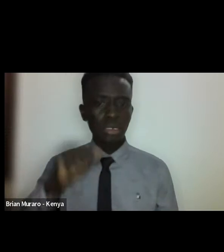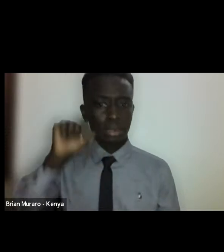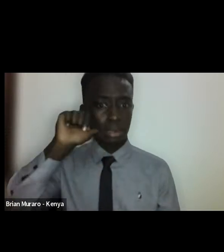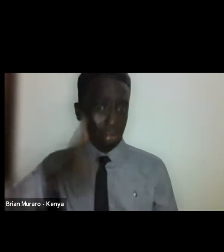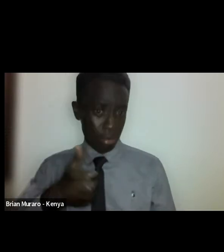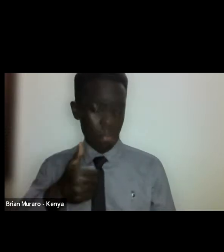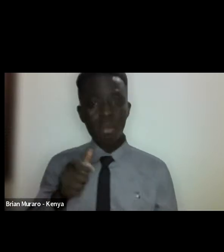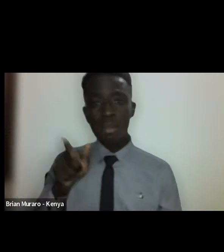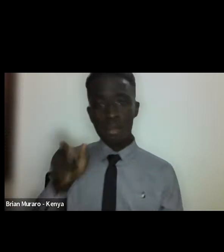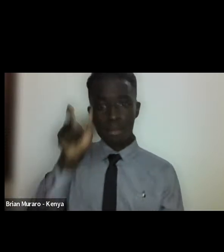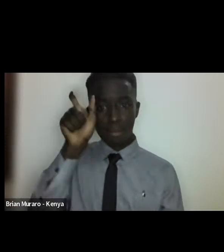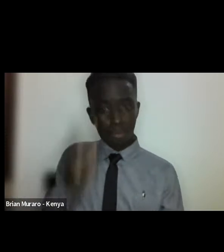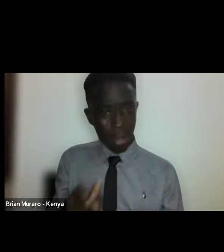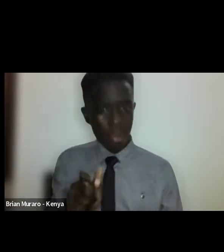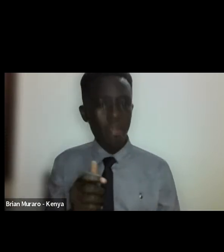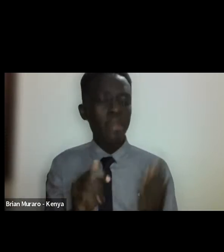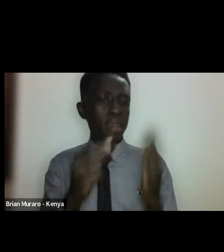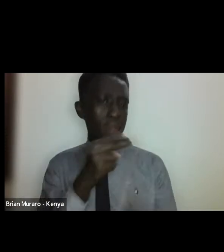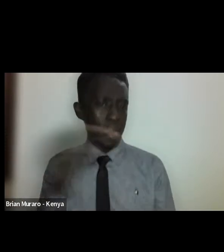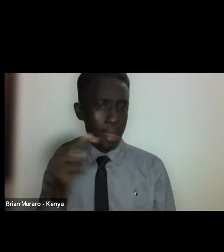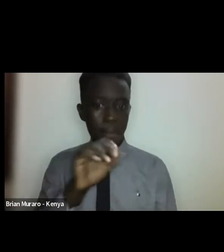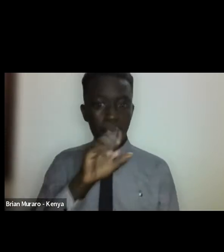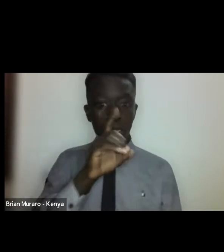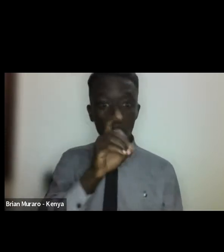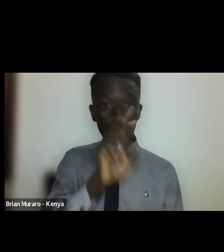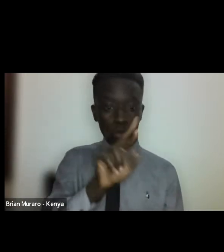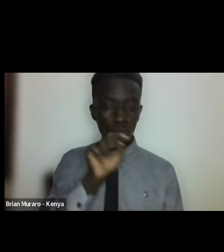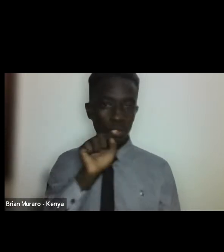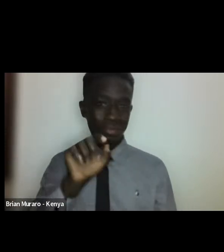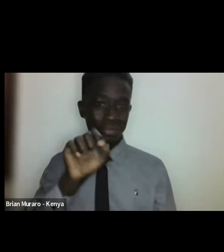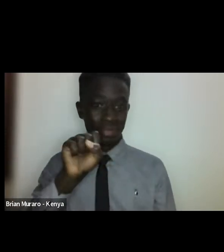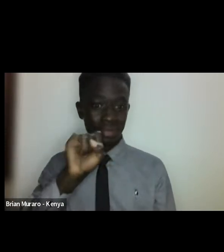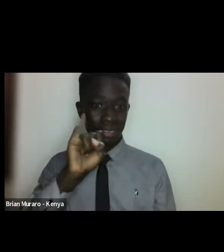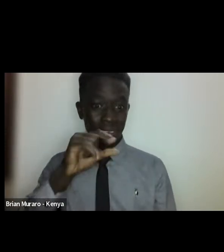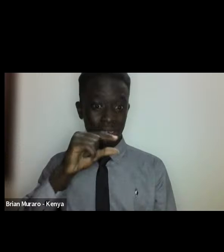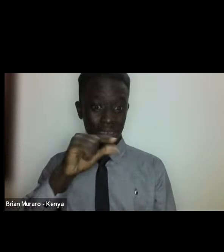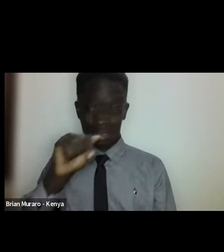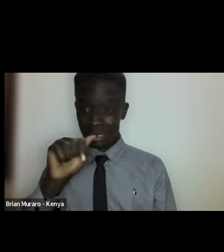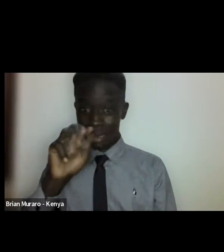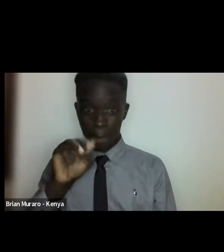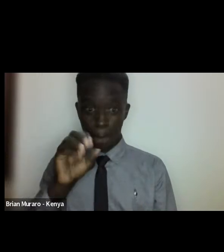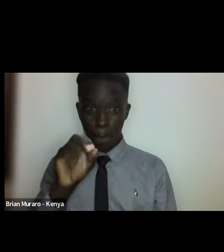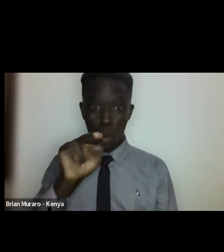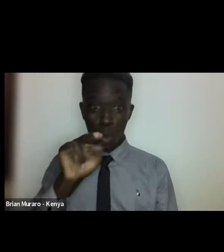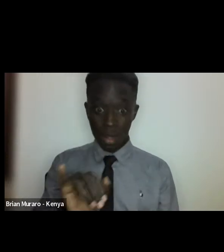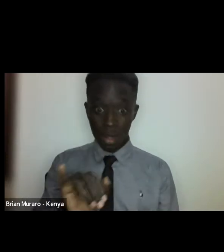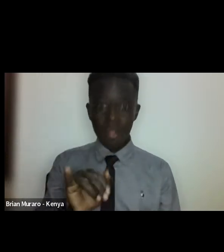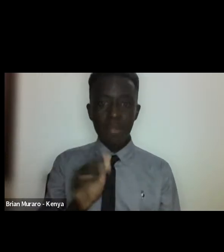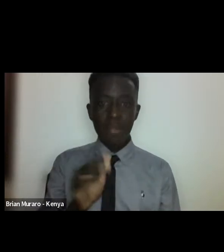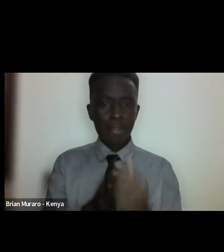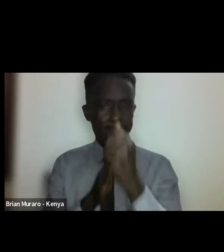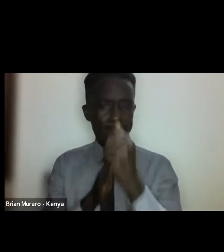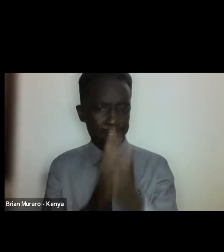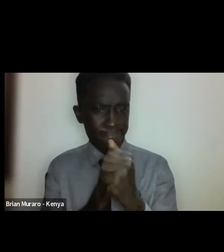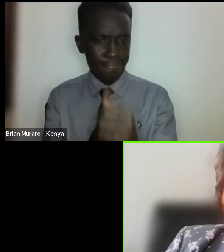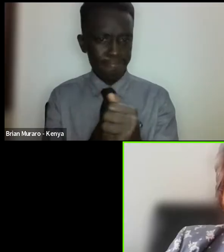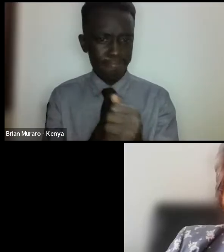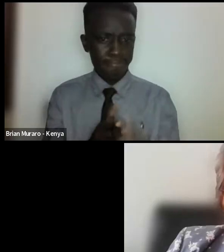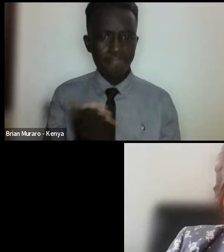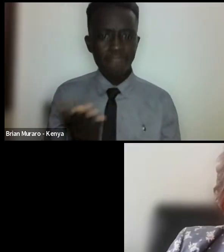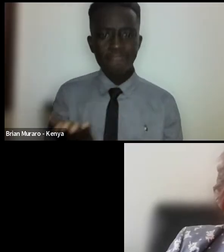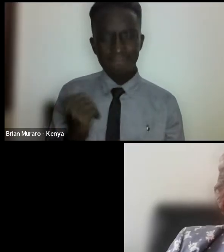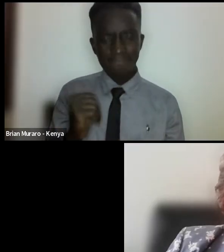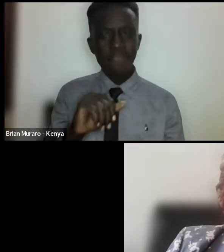in vision in inclusive education. And so please, Jeremy, let's get in the room with us.